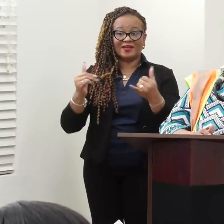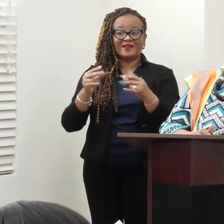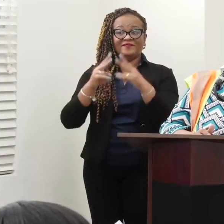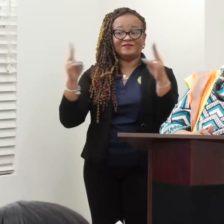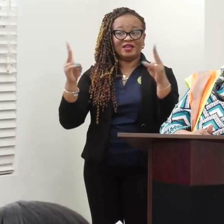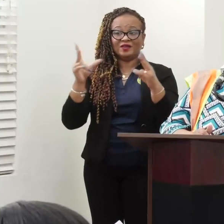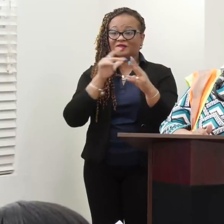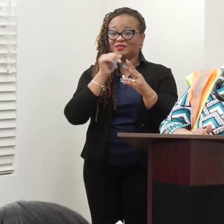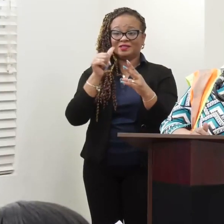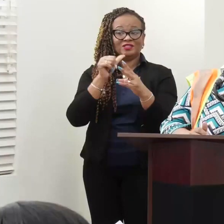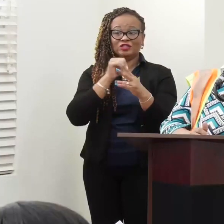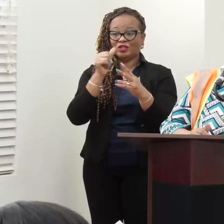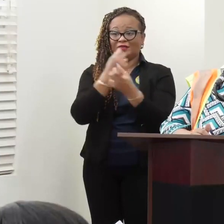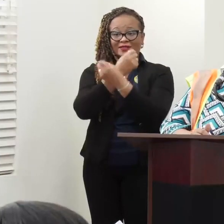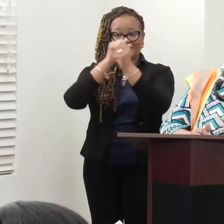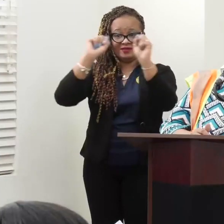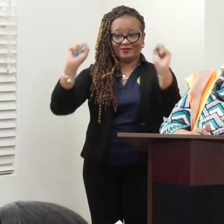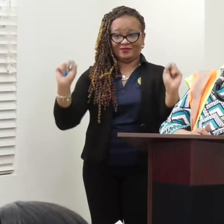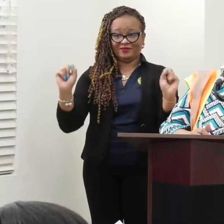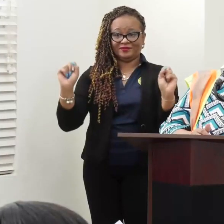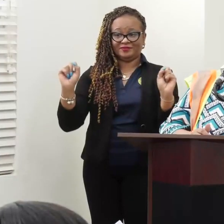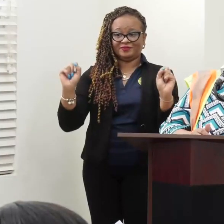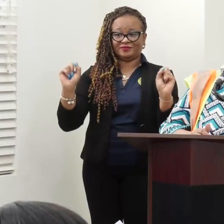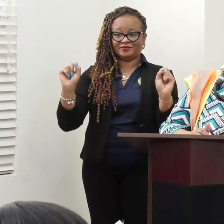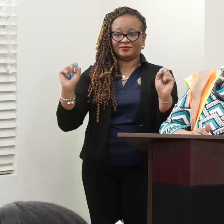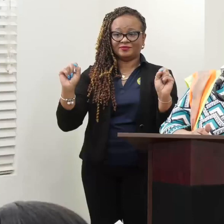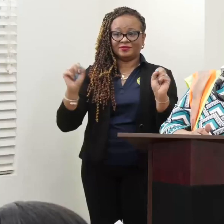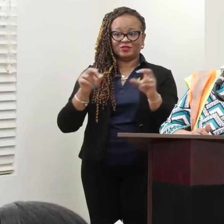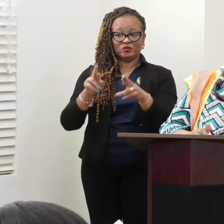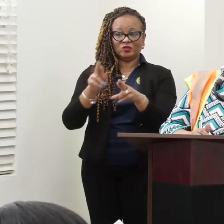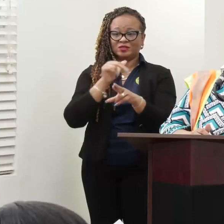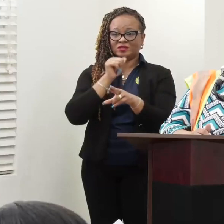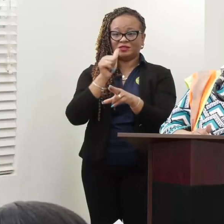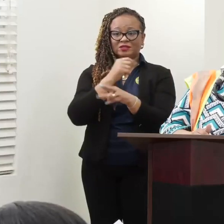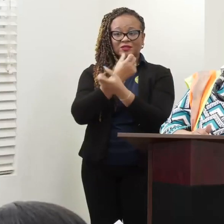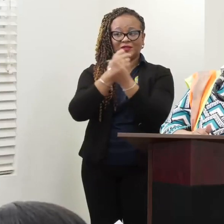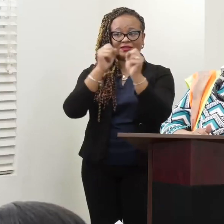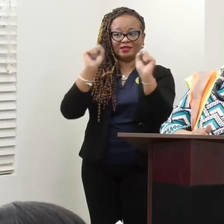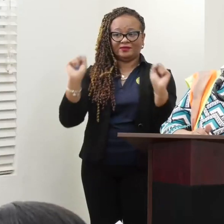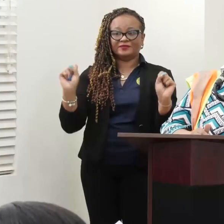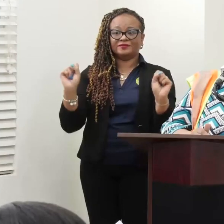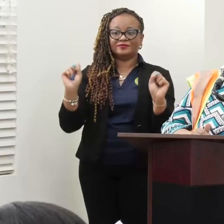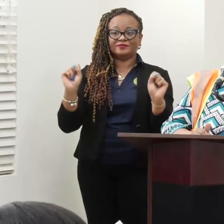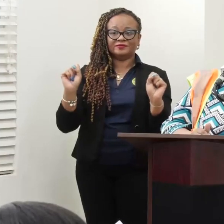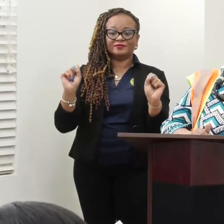very unsafe. L'area pas safe pour aller.